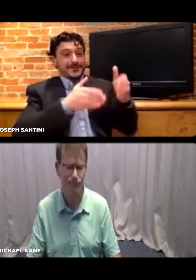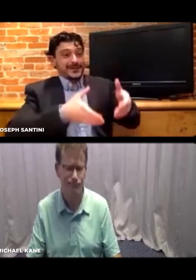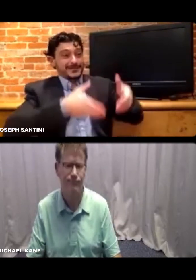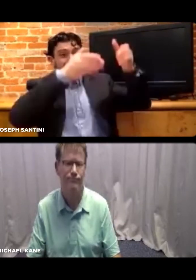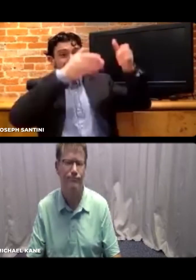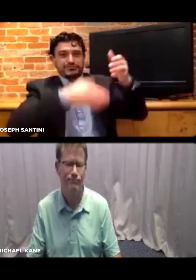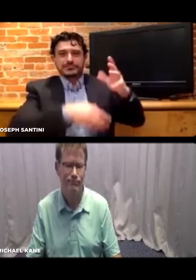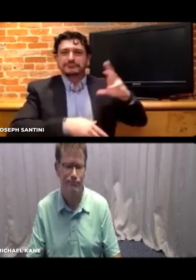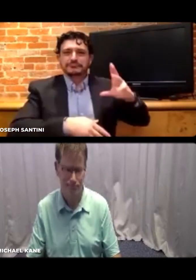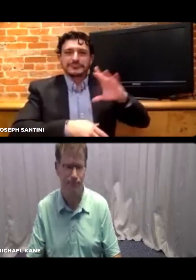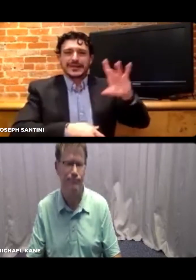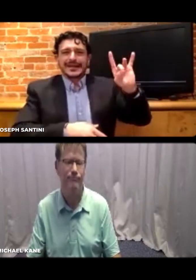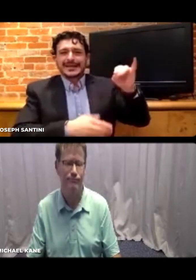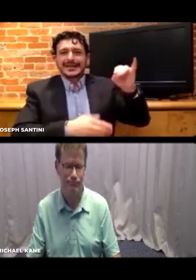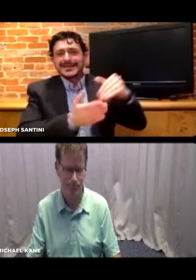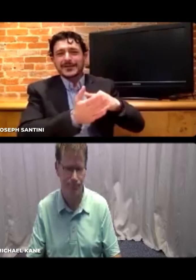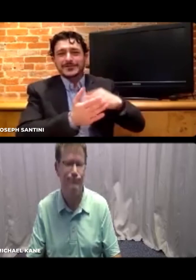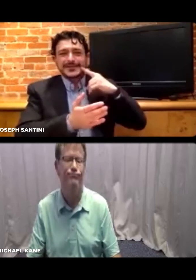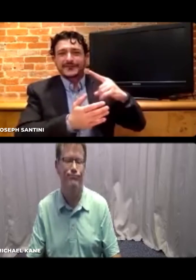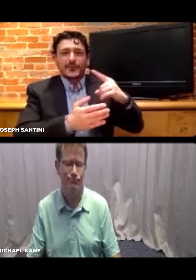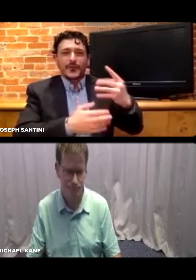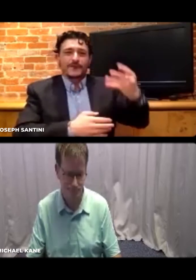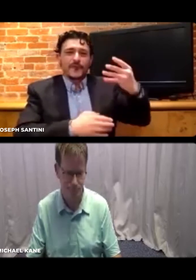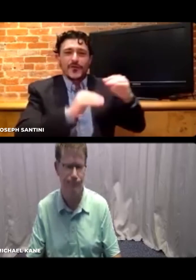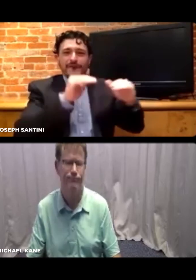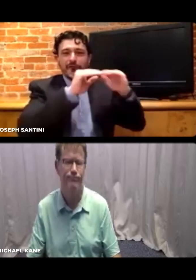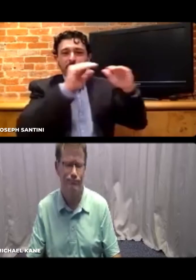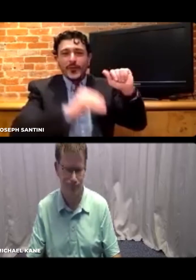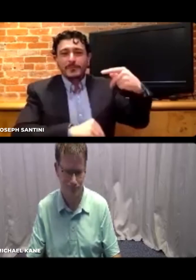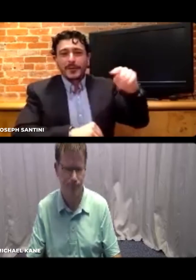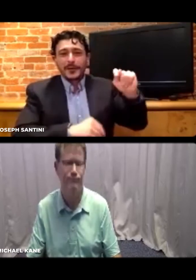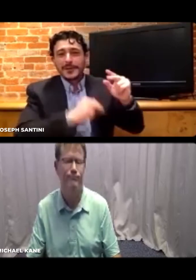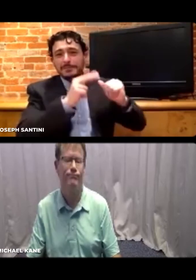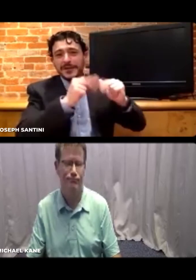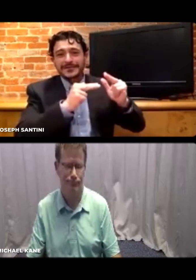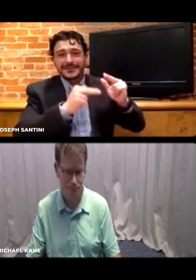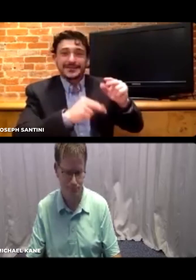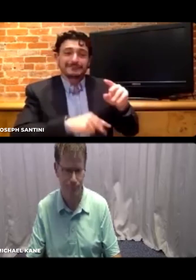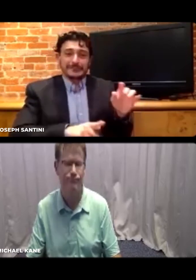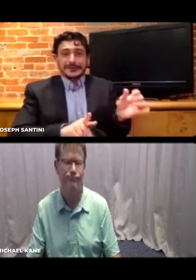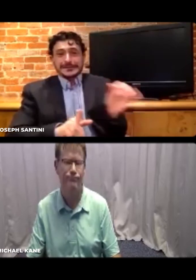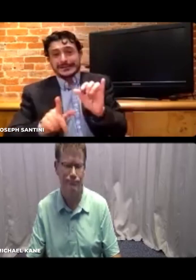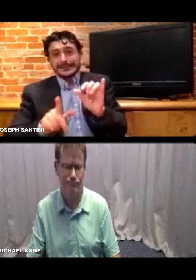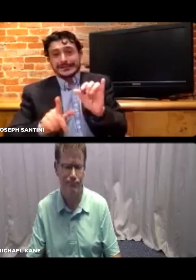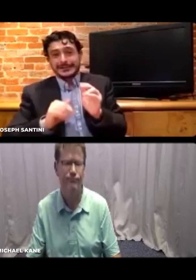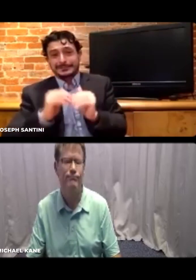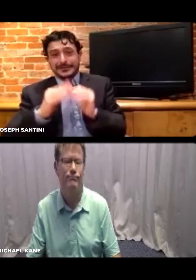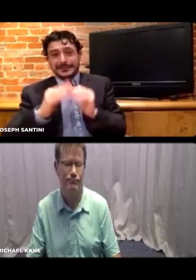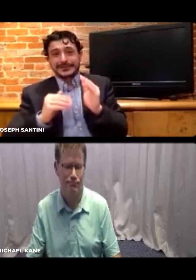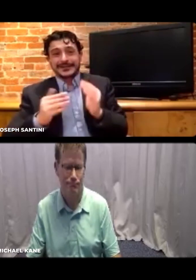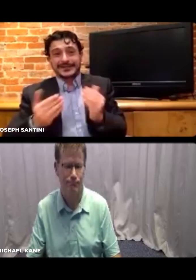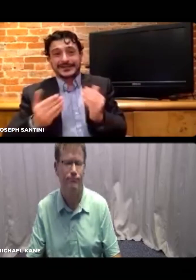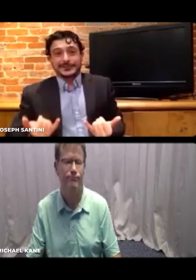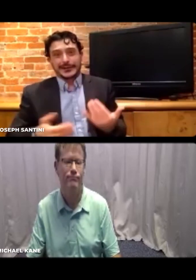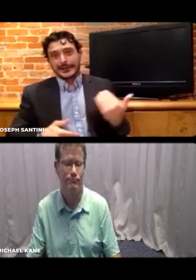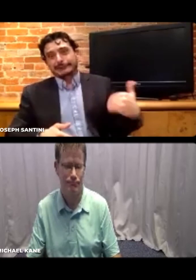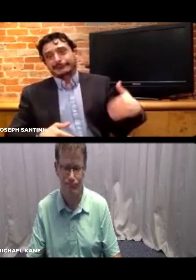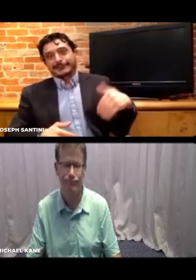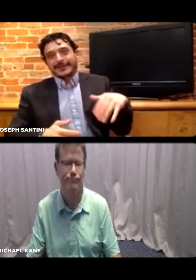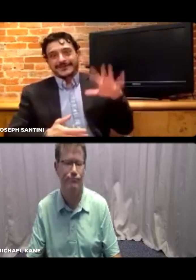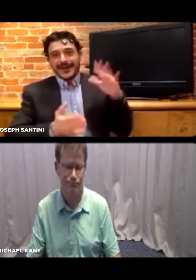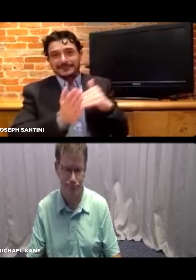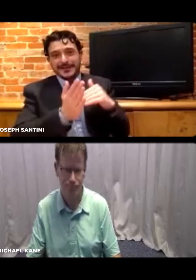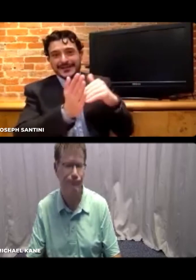remember when you can get a 4-story building for $8,000. Buildings nowadays are about